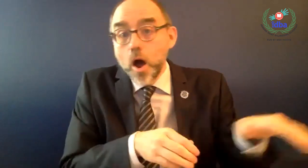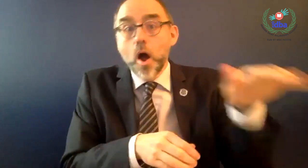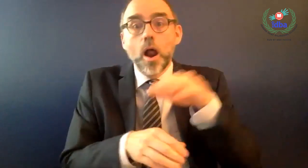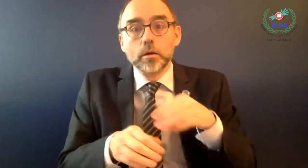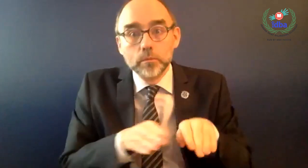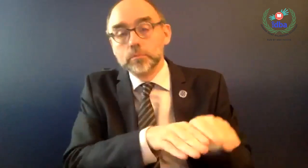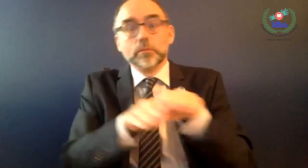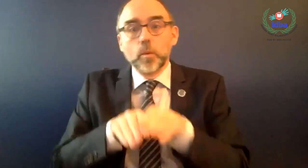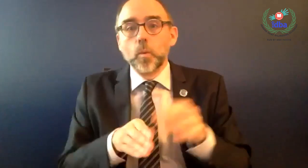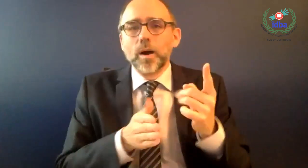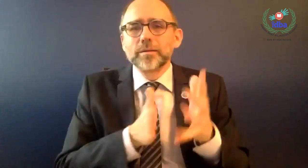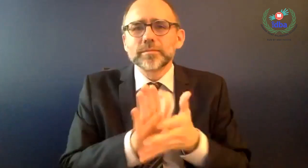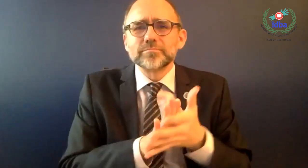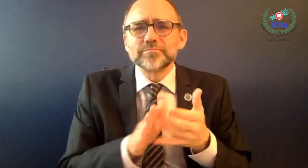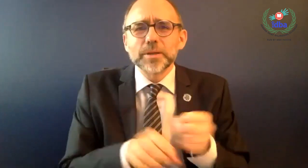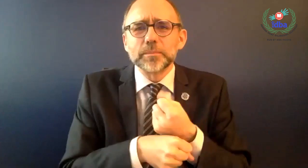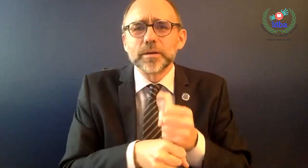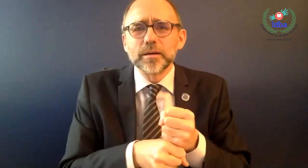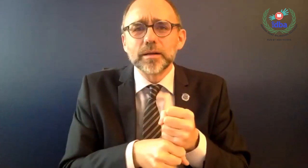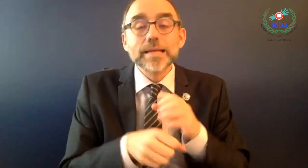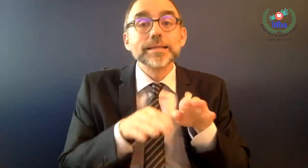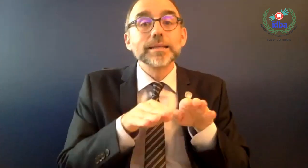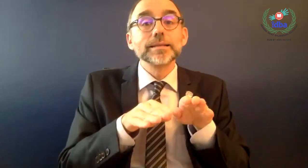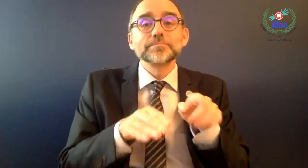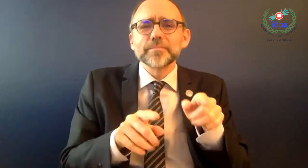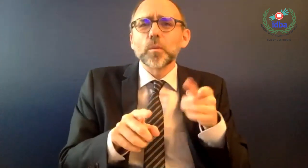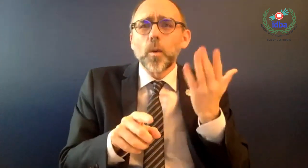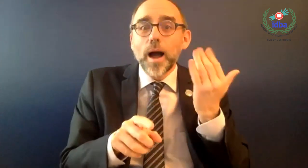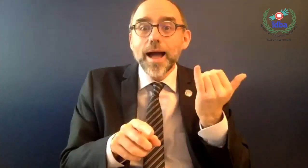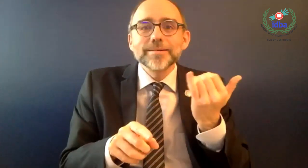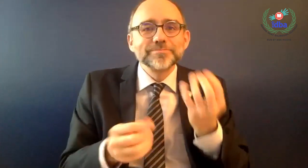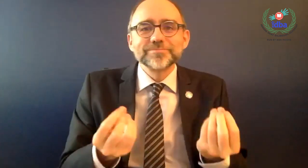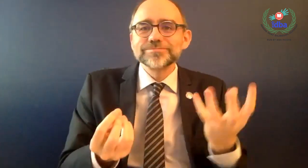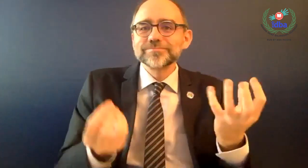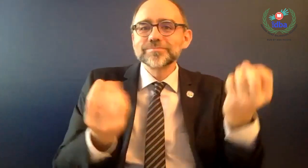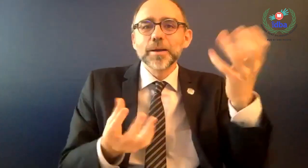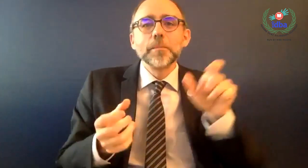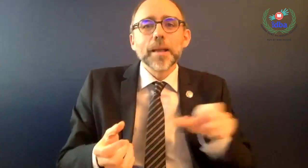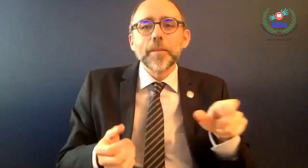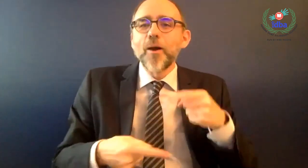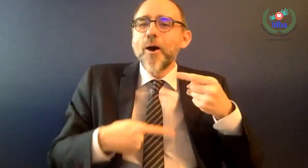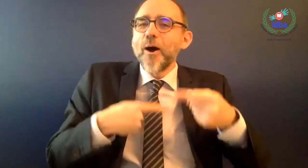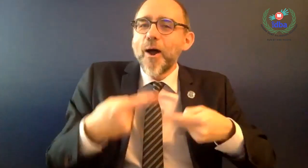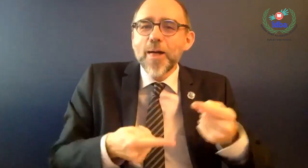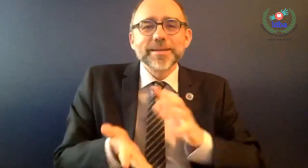is not possible. It is impossible to make one sign language. It is not possible because there are